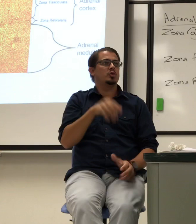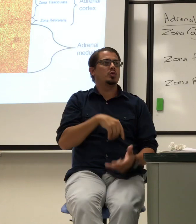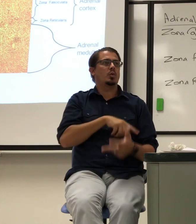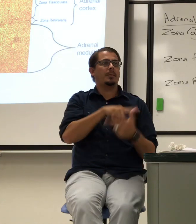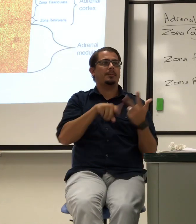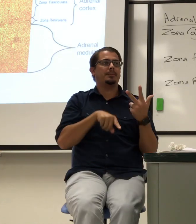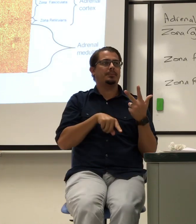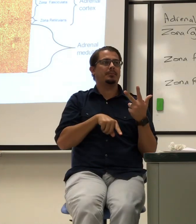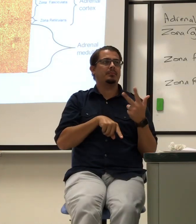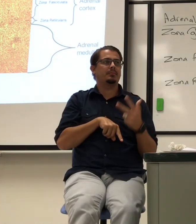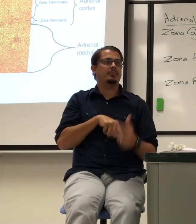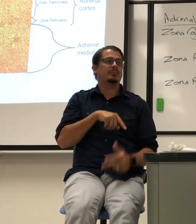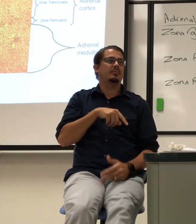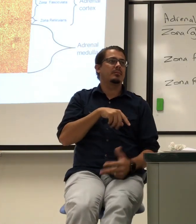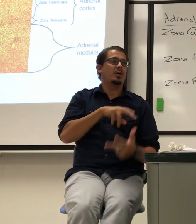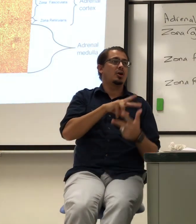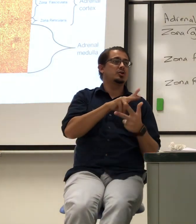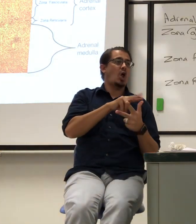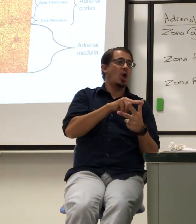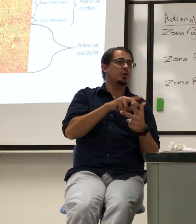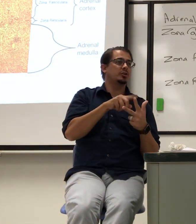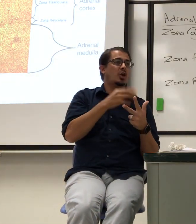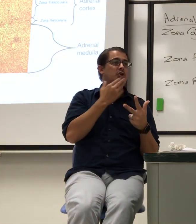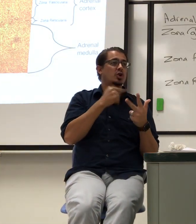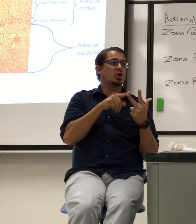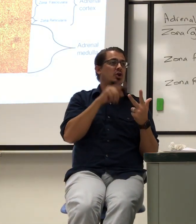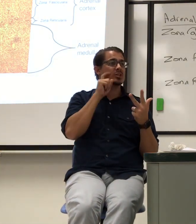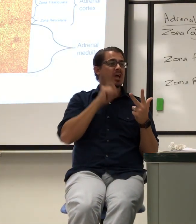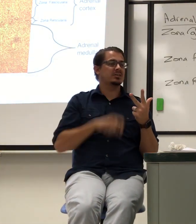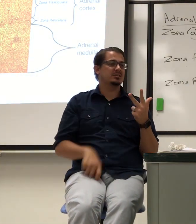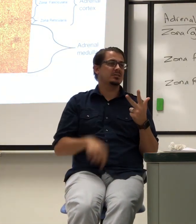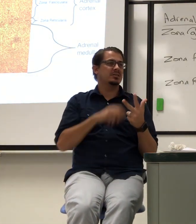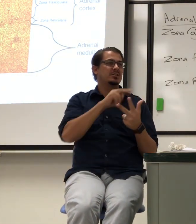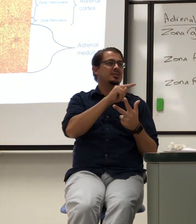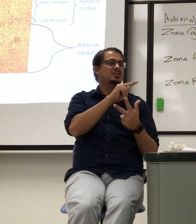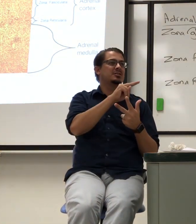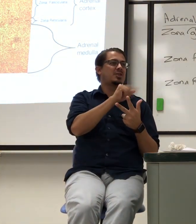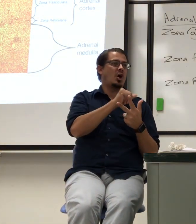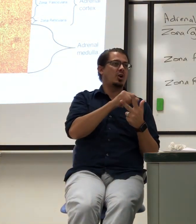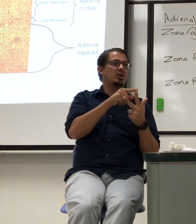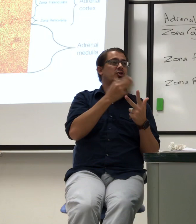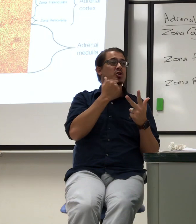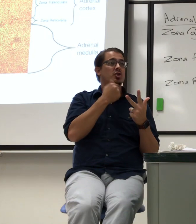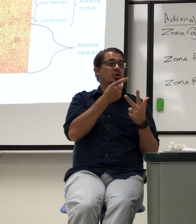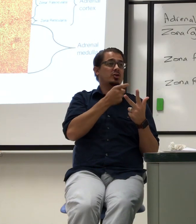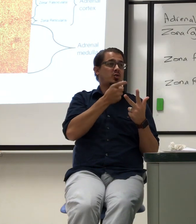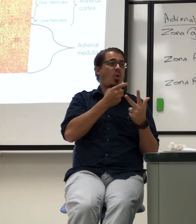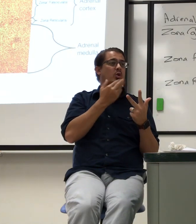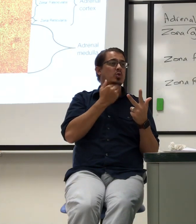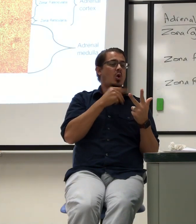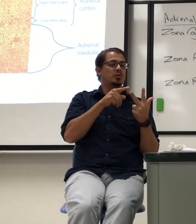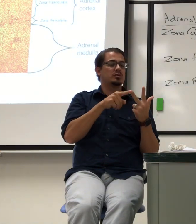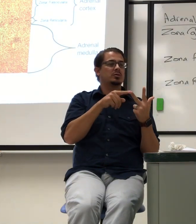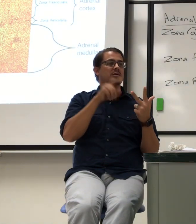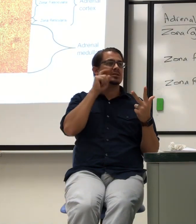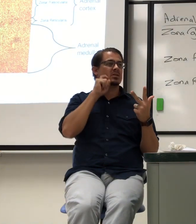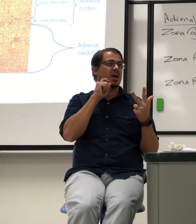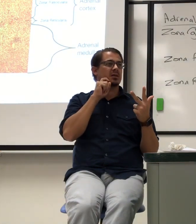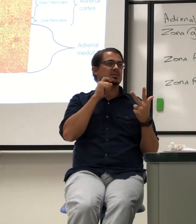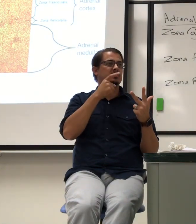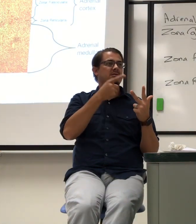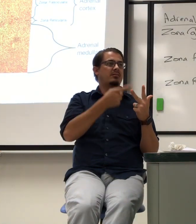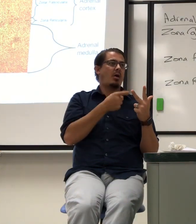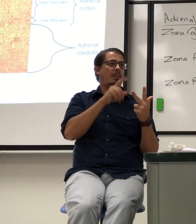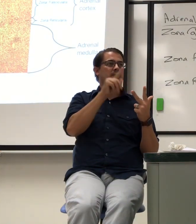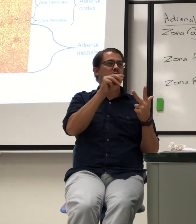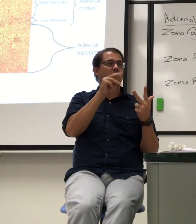secretions do. Salt, sugar, sex. Salt, because of the aldosterone. Sugar, you regulate the glucose and the sex hormones from zona